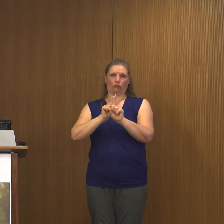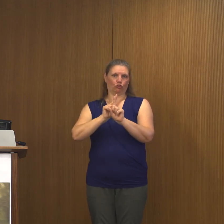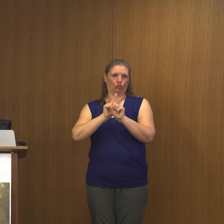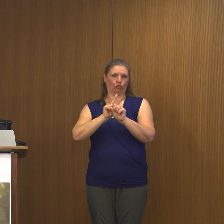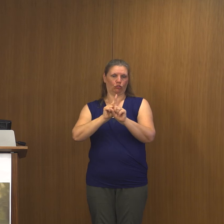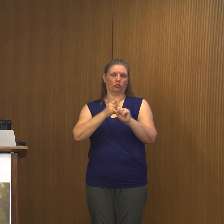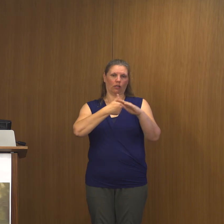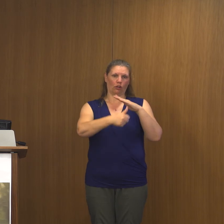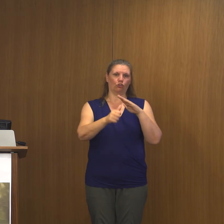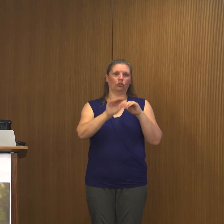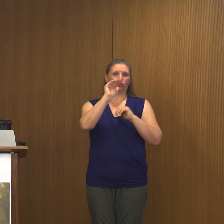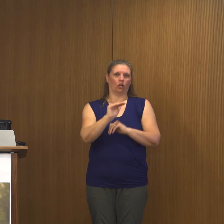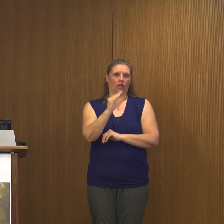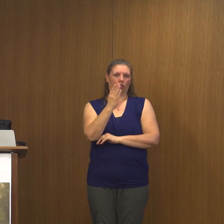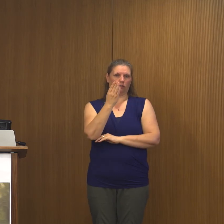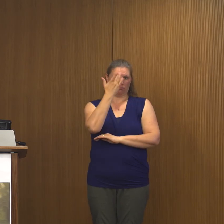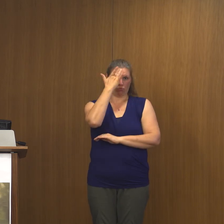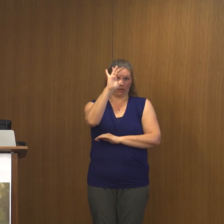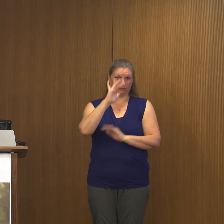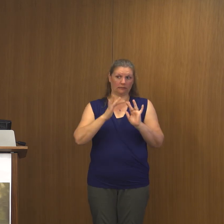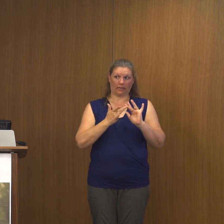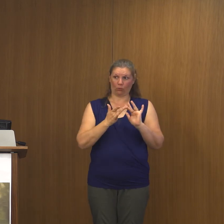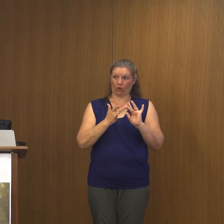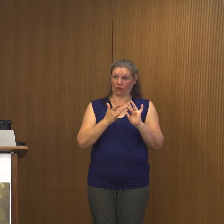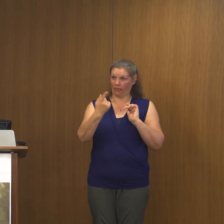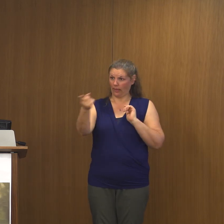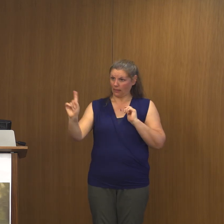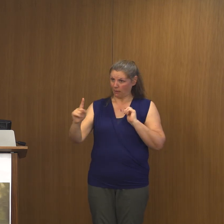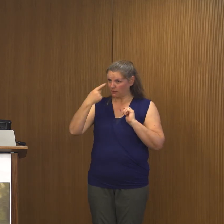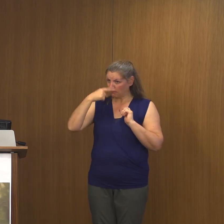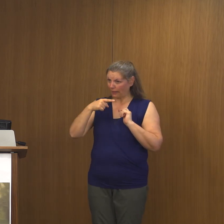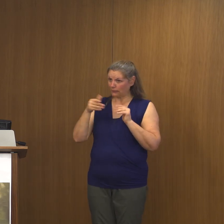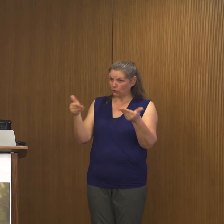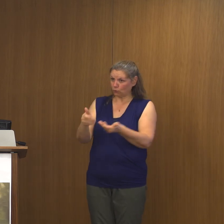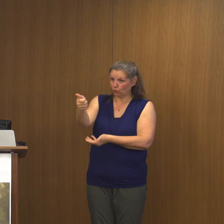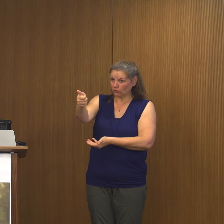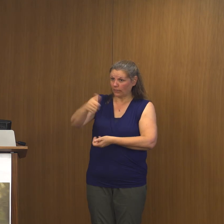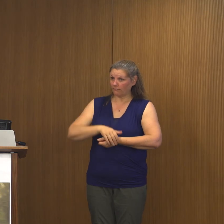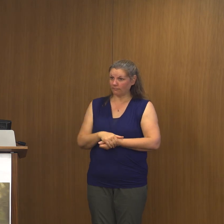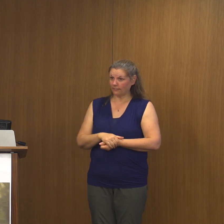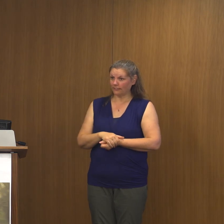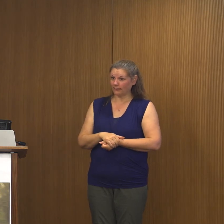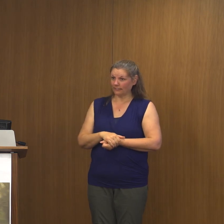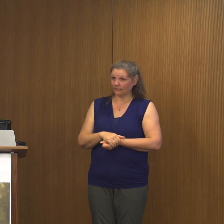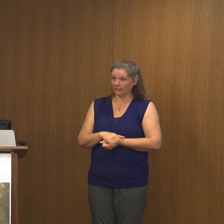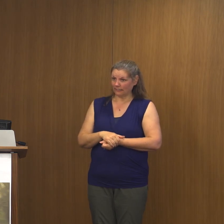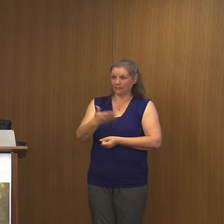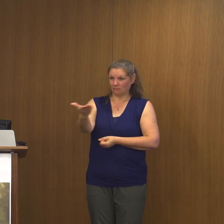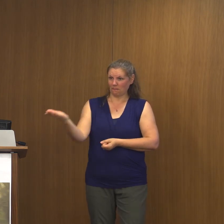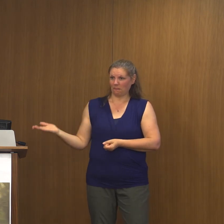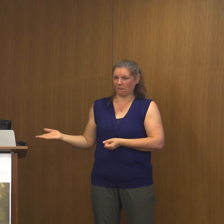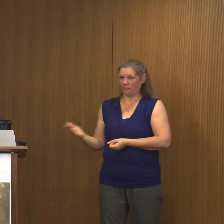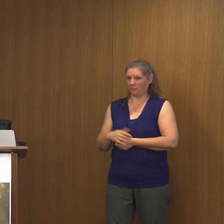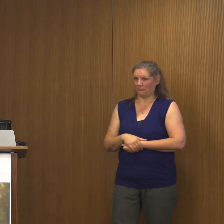Network, and she can introduce herself also a bit more, Susan. But so I'd like to just share